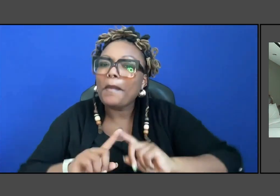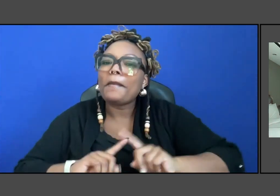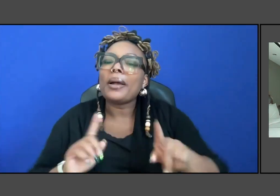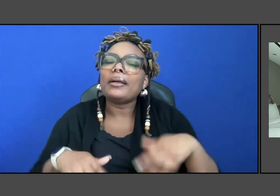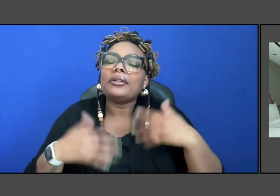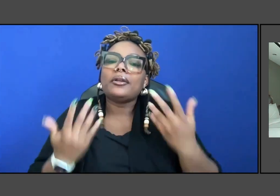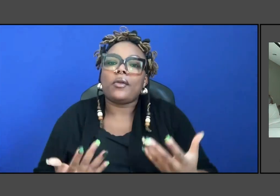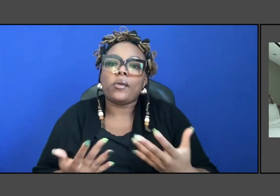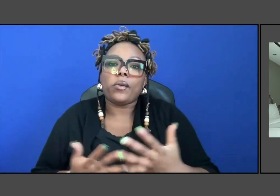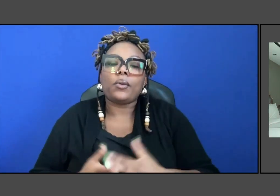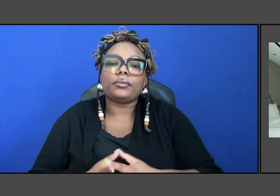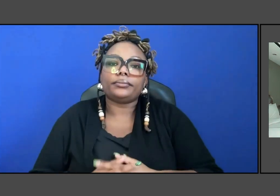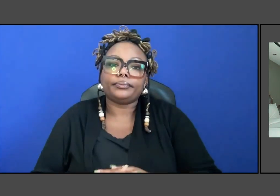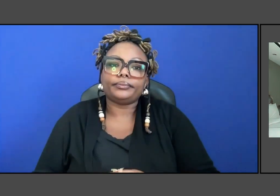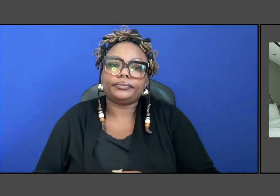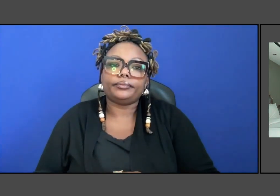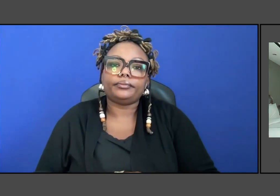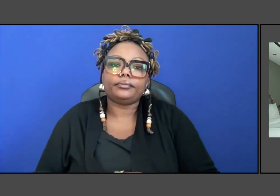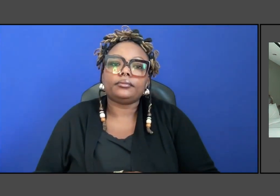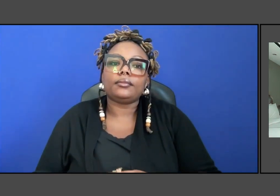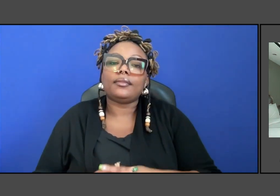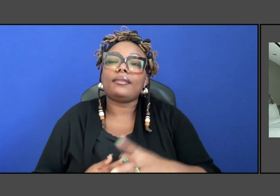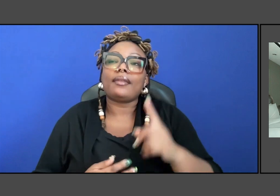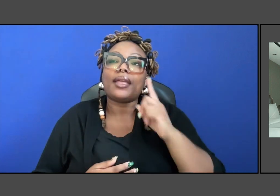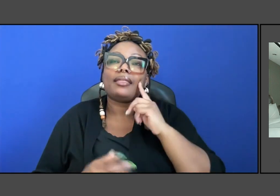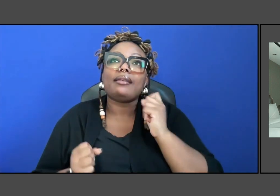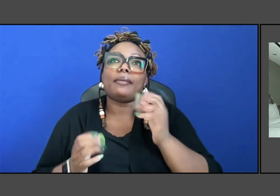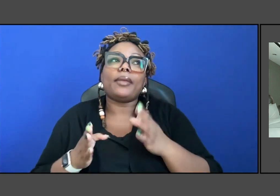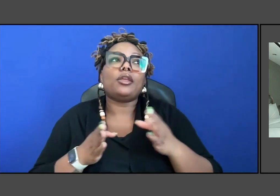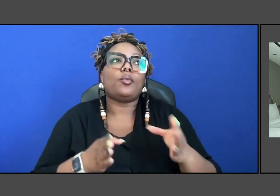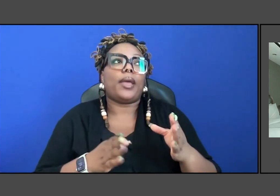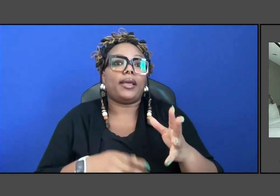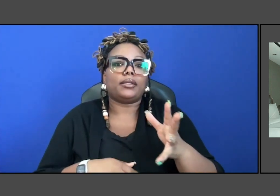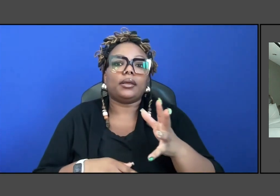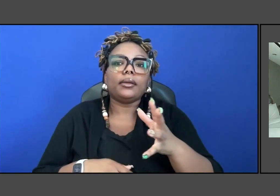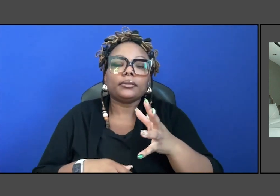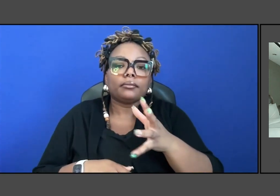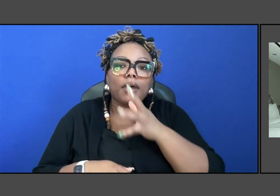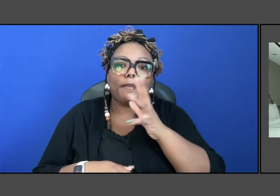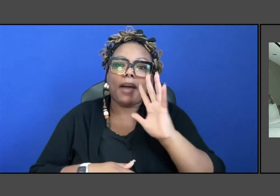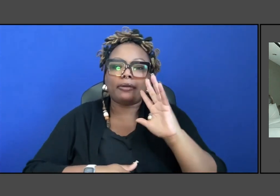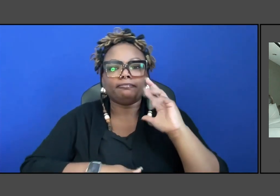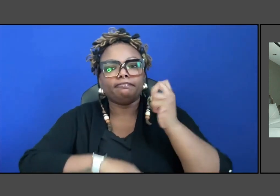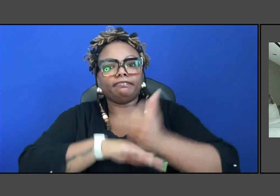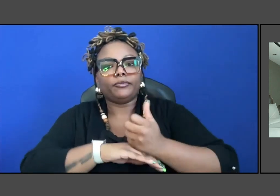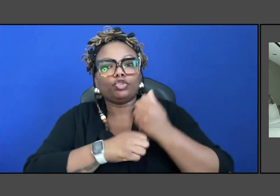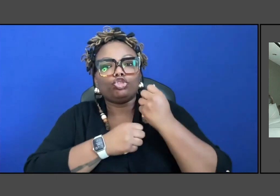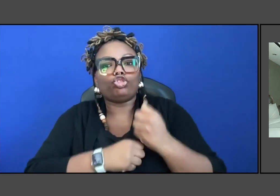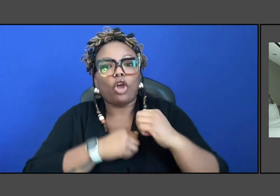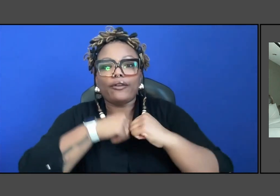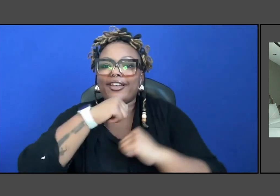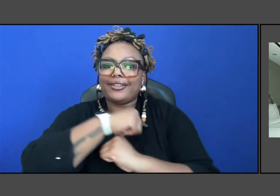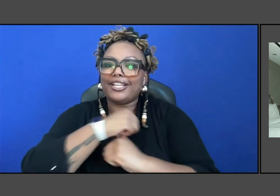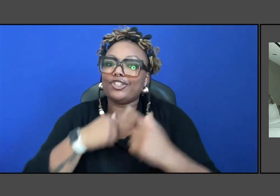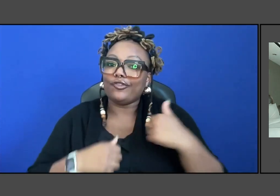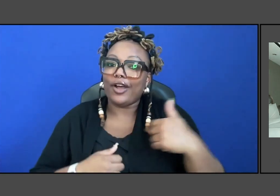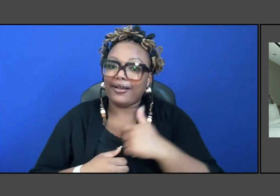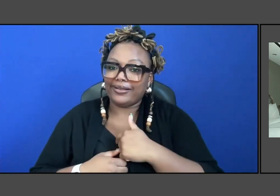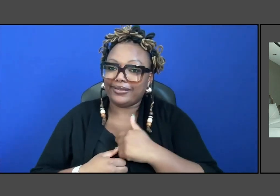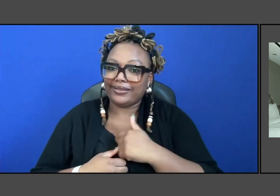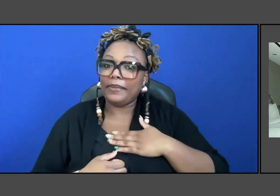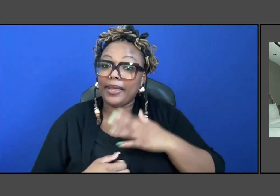I think that in so many ways, she established a very strong foundation for us. And even